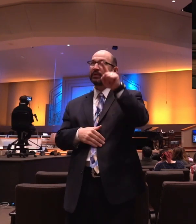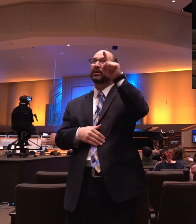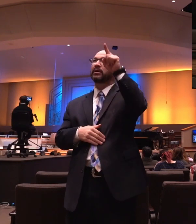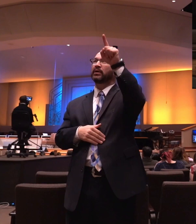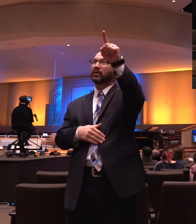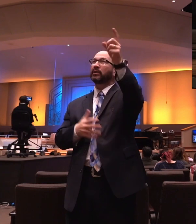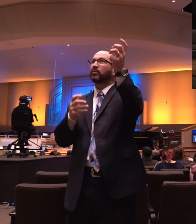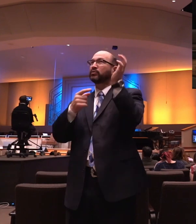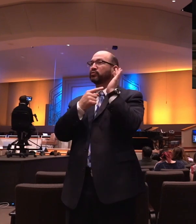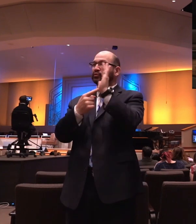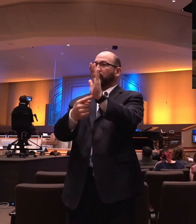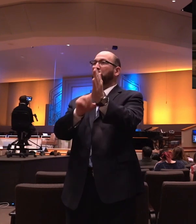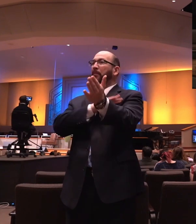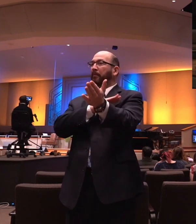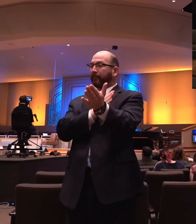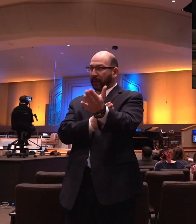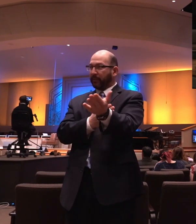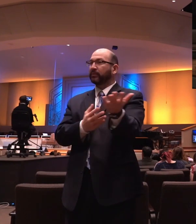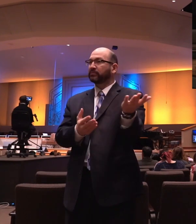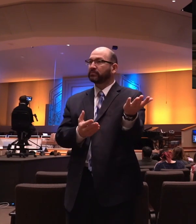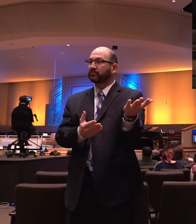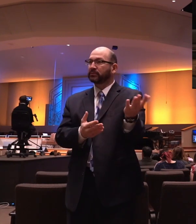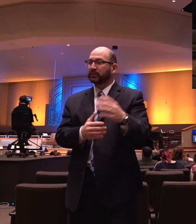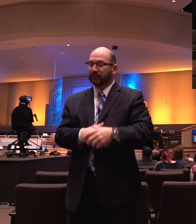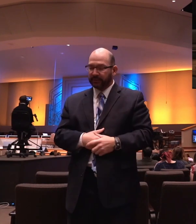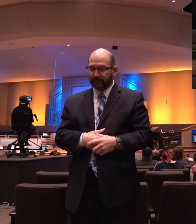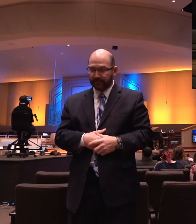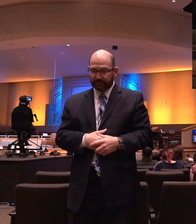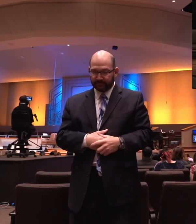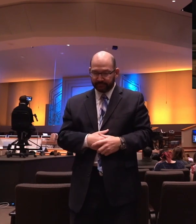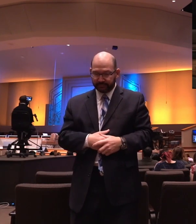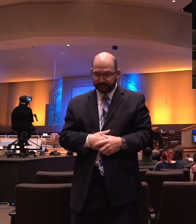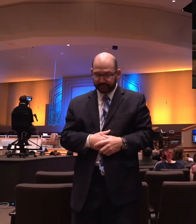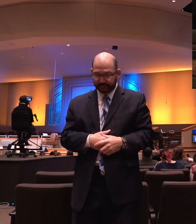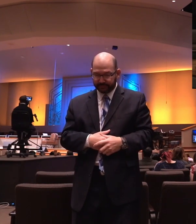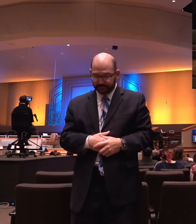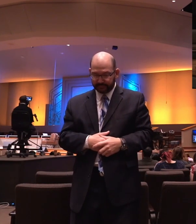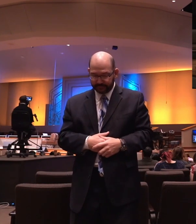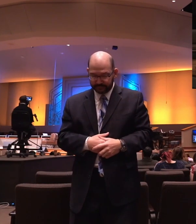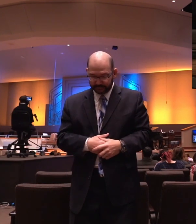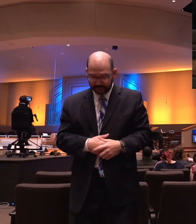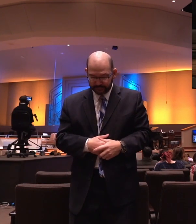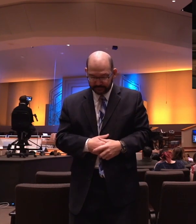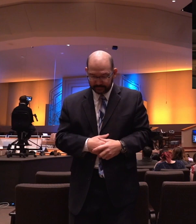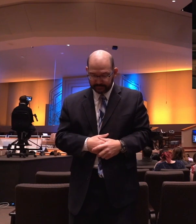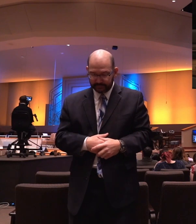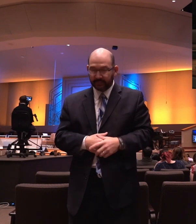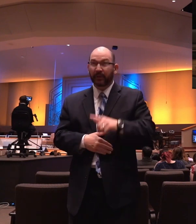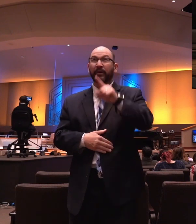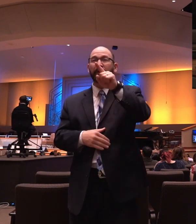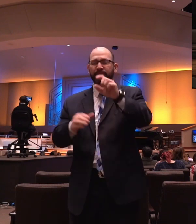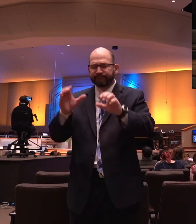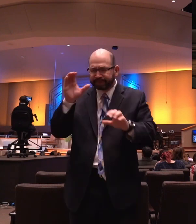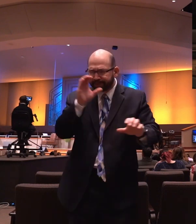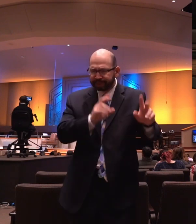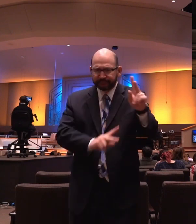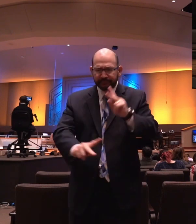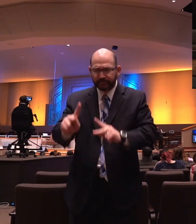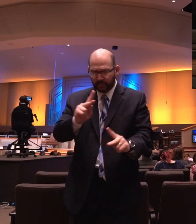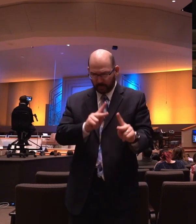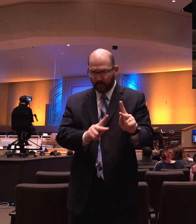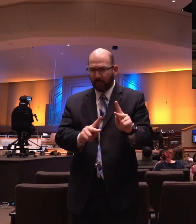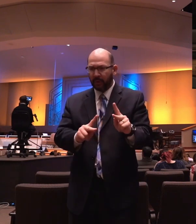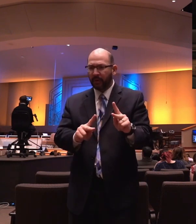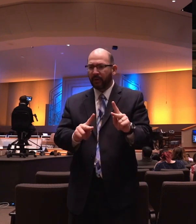The eyes of the Lord run to and fro throughout the whole earth to show himself strong on behalf of them whose heart is